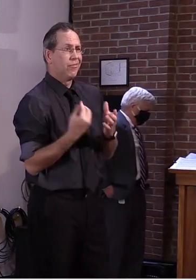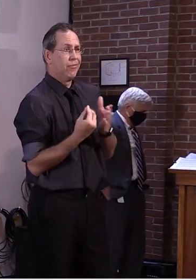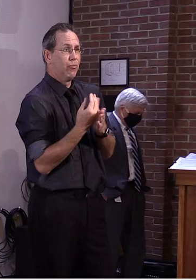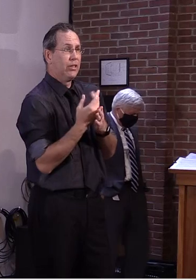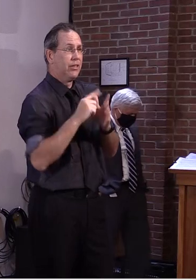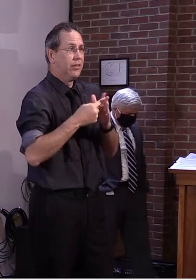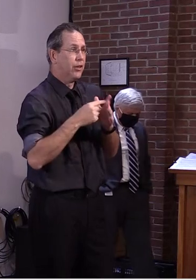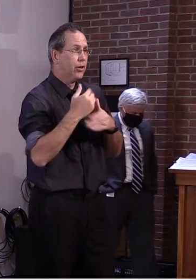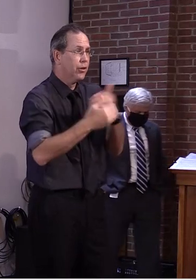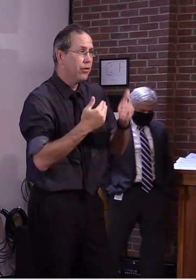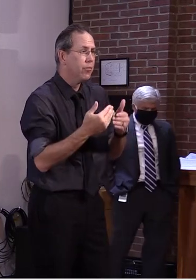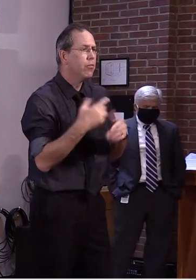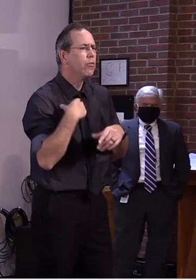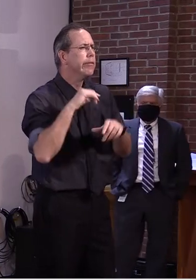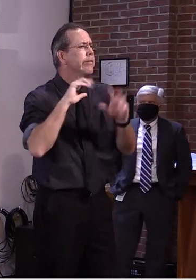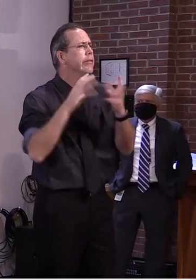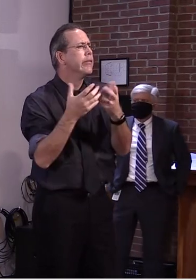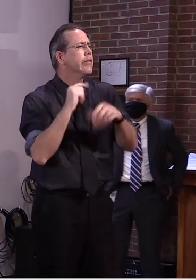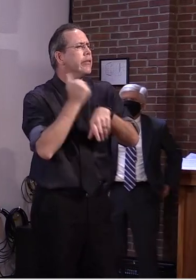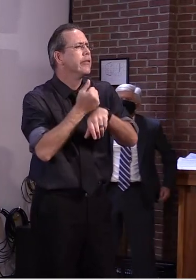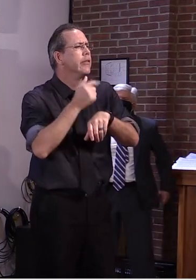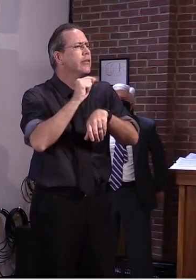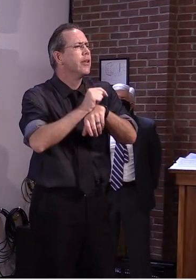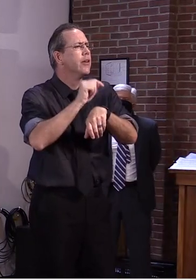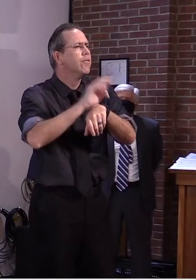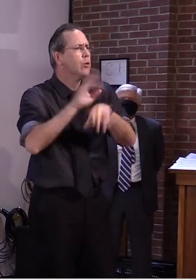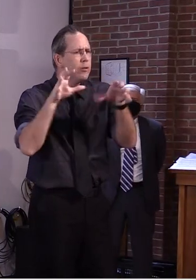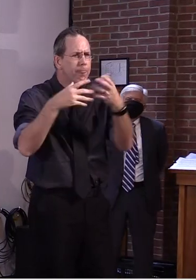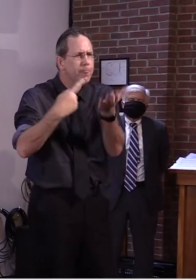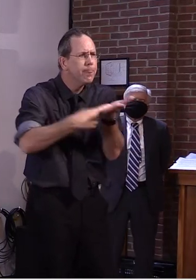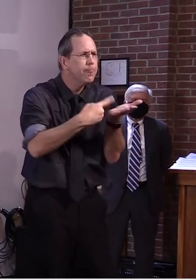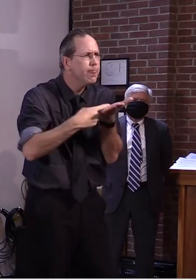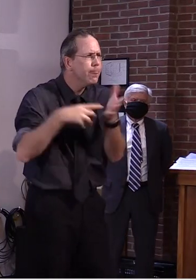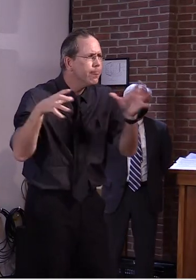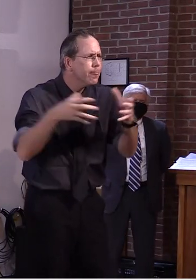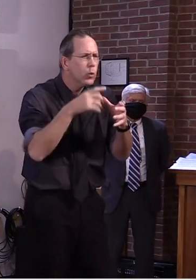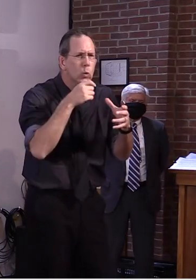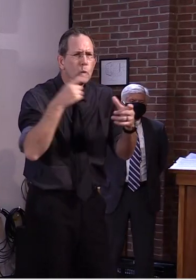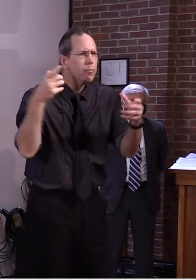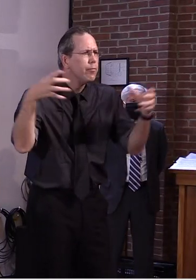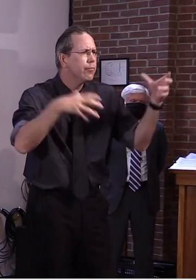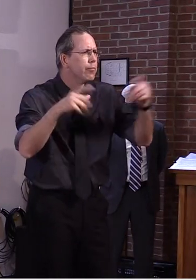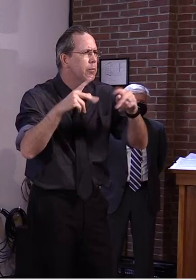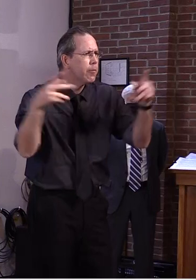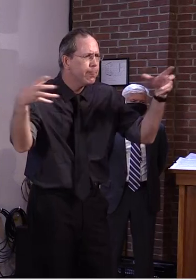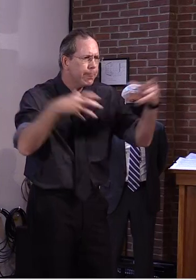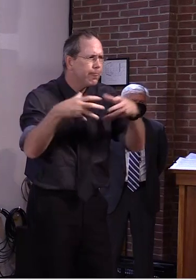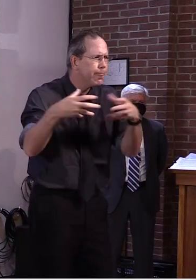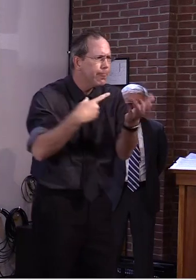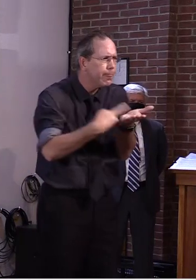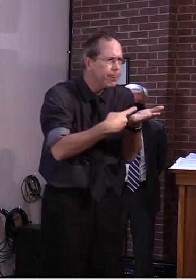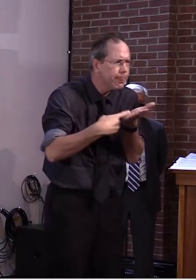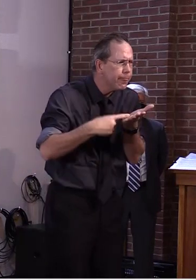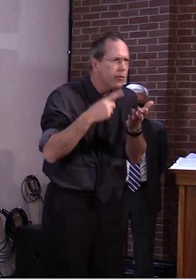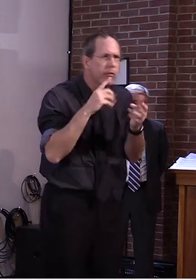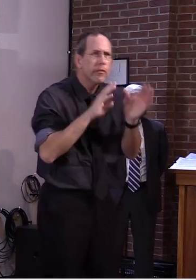leaders, and other key individuals to think about the strategic implications of this emergency on Vermont's K-12 education